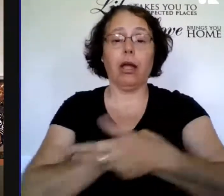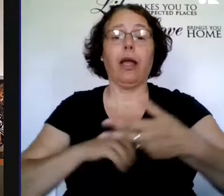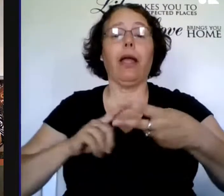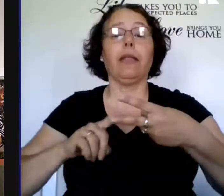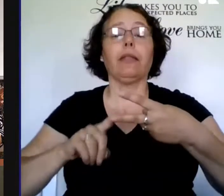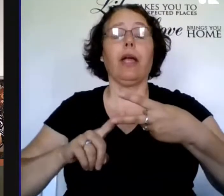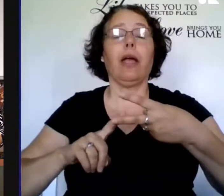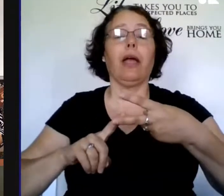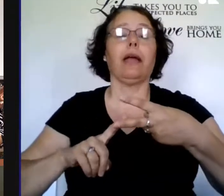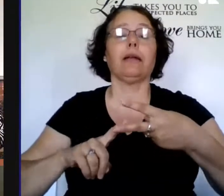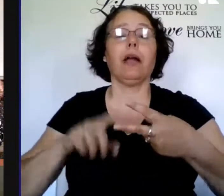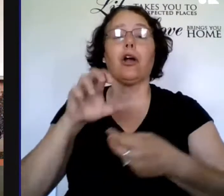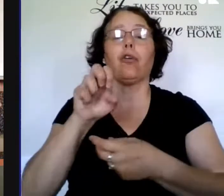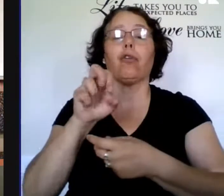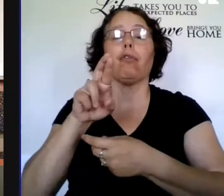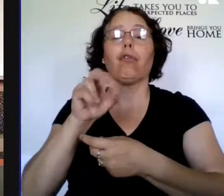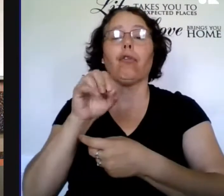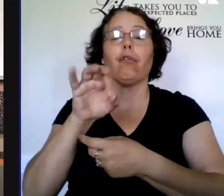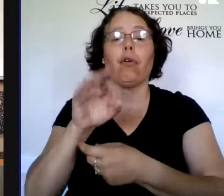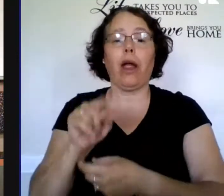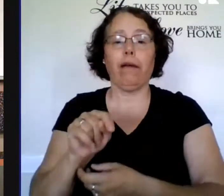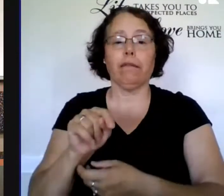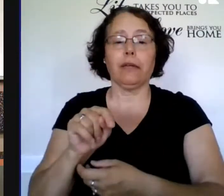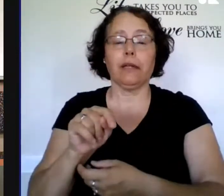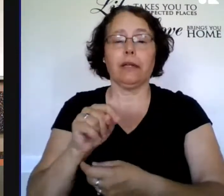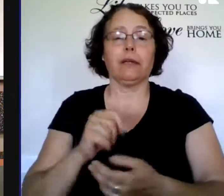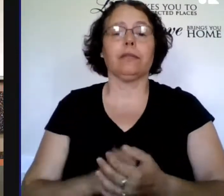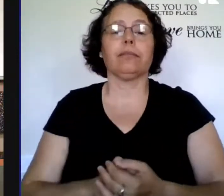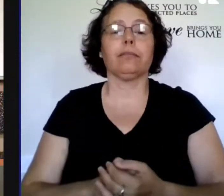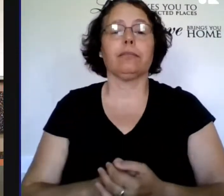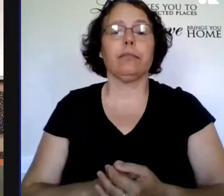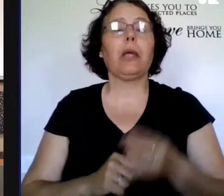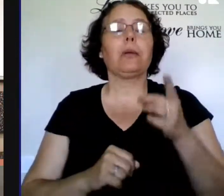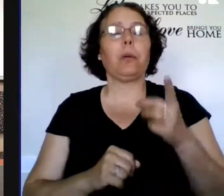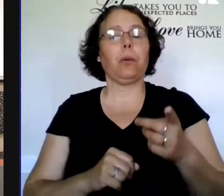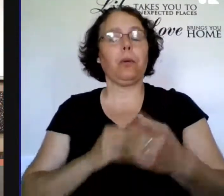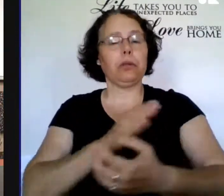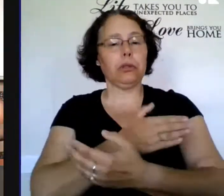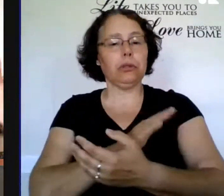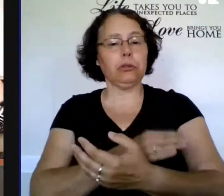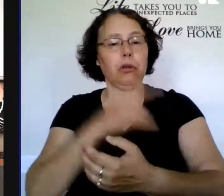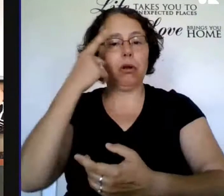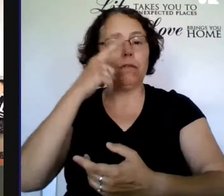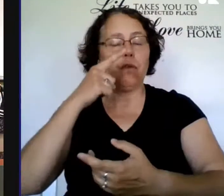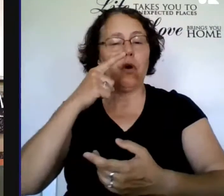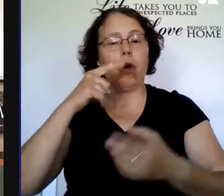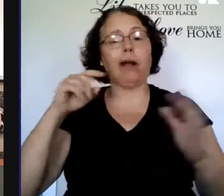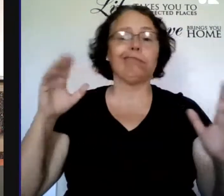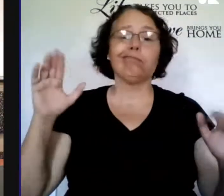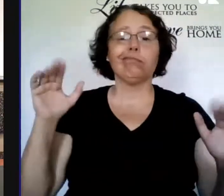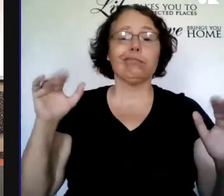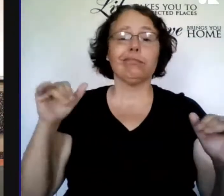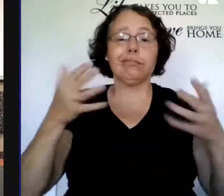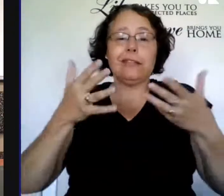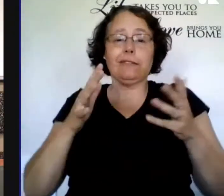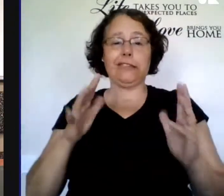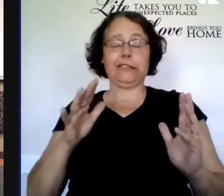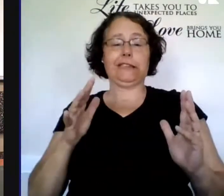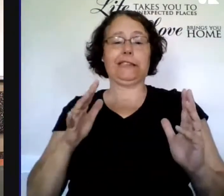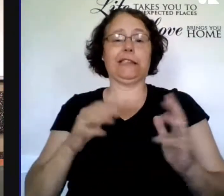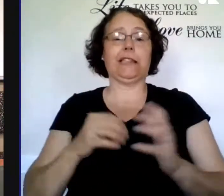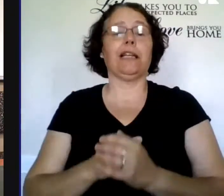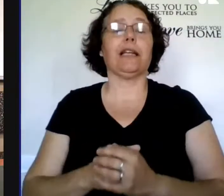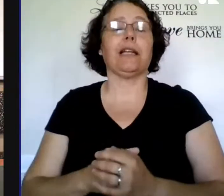our goodbye song, and we do this song each week. And I learned recently that